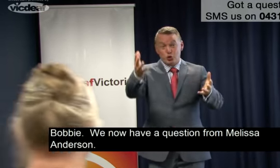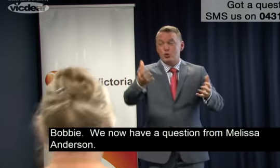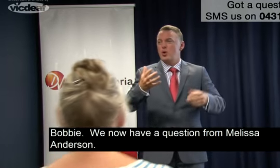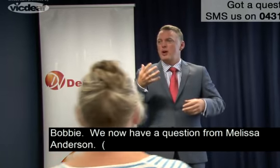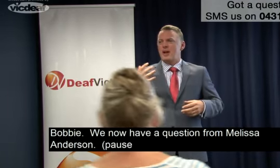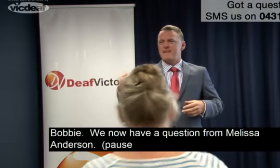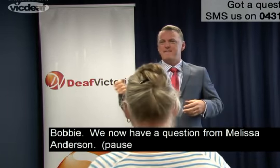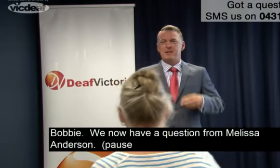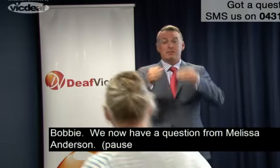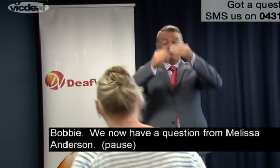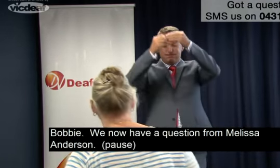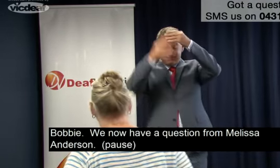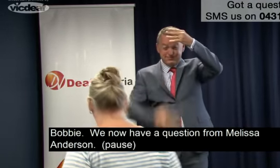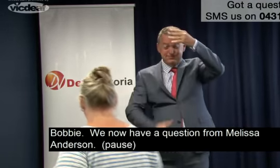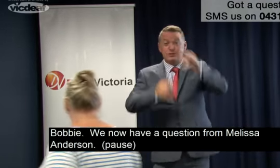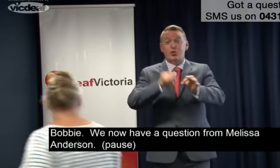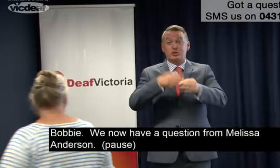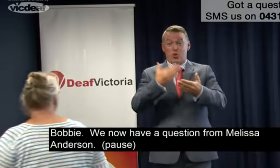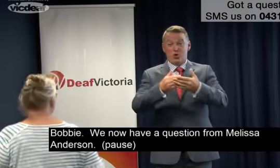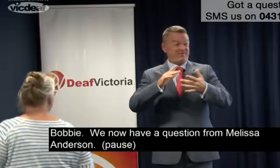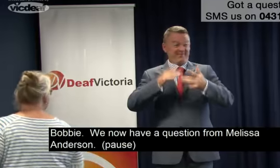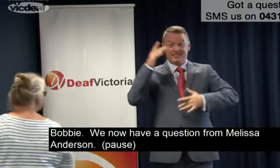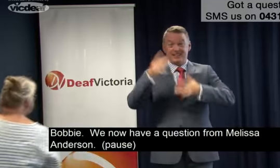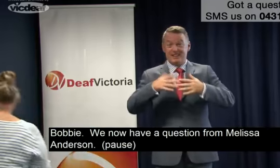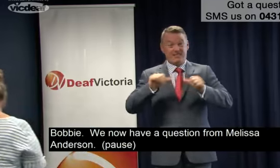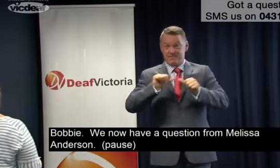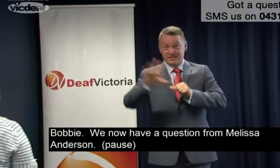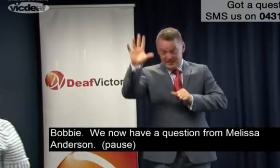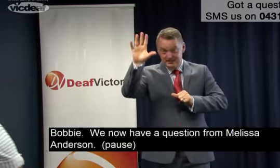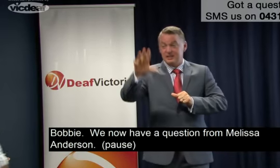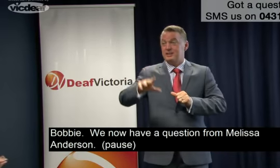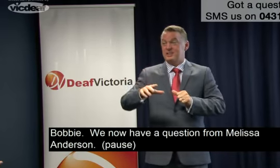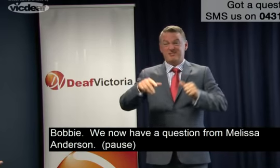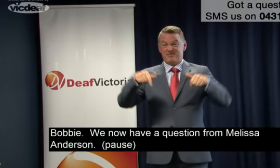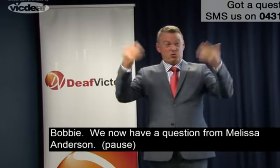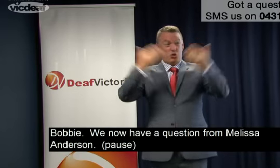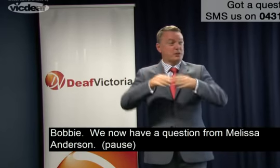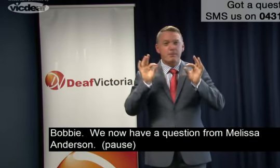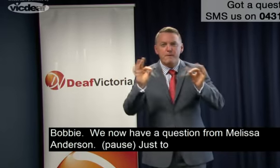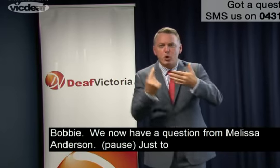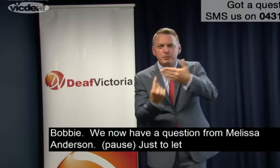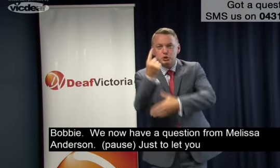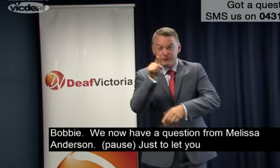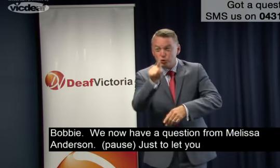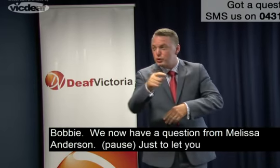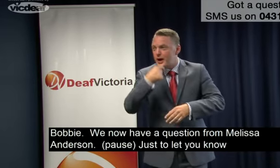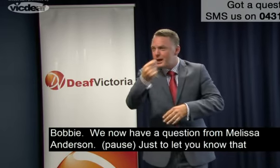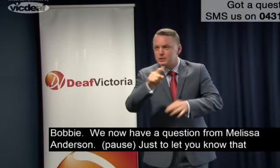Before Melissa gets up, just to let you know that there are a ton of questions online, so it's a